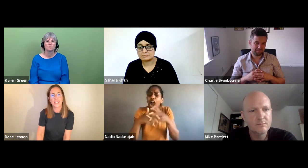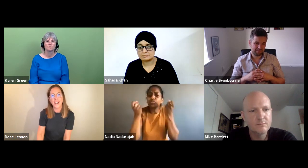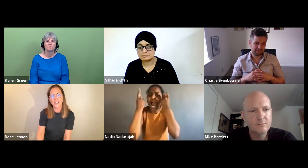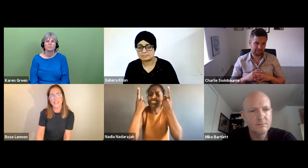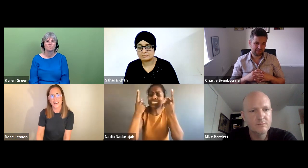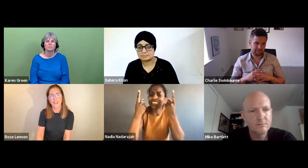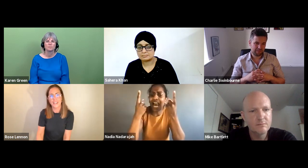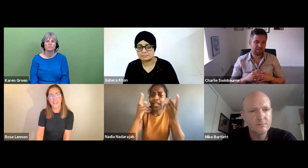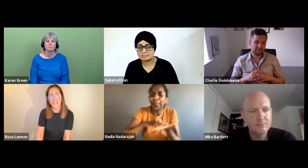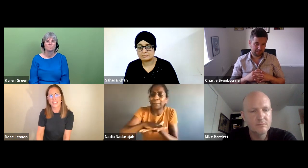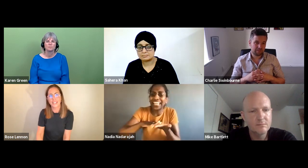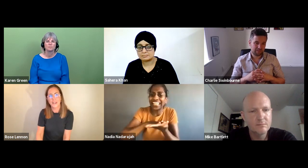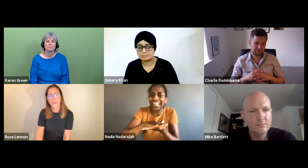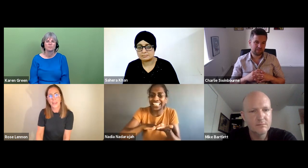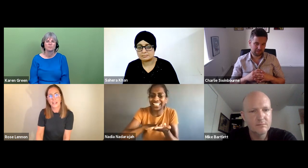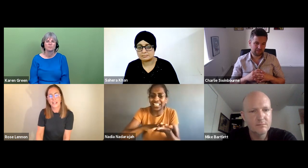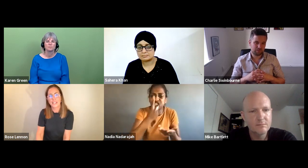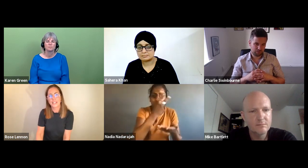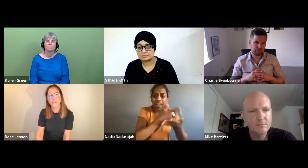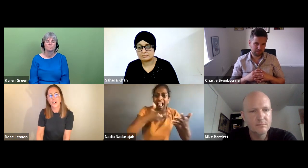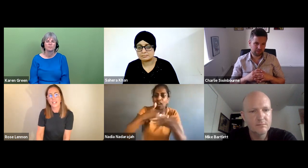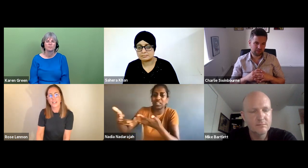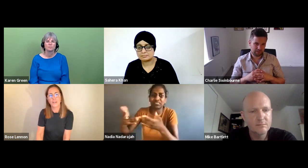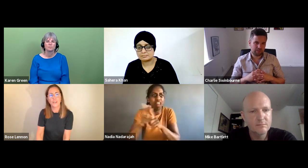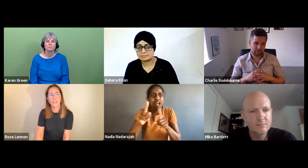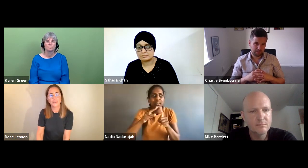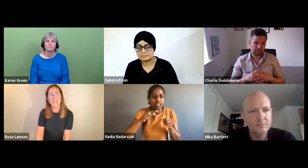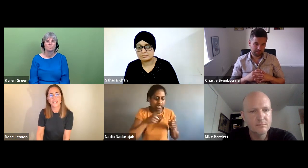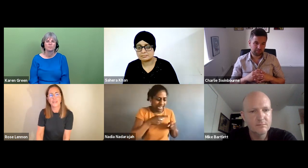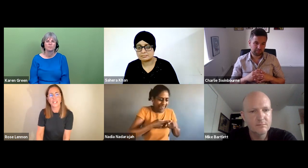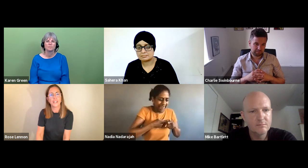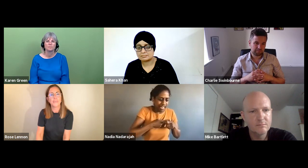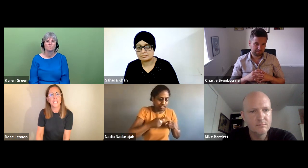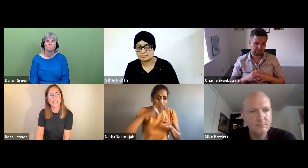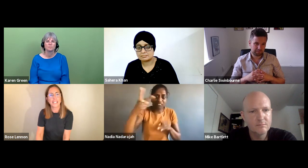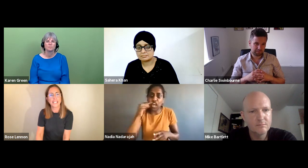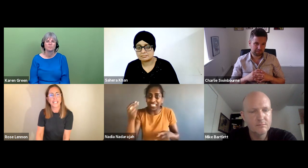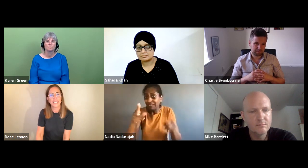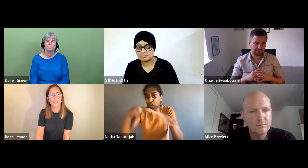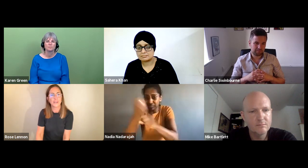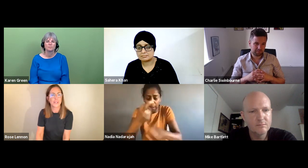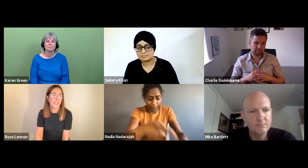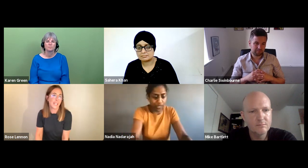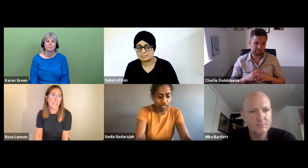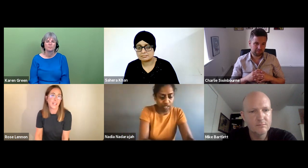the actor. I think it's for us, our role is to deliver meaning, isn't it, in